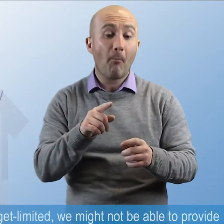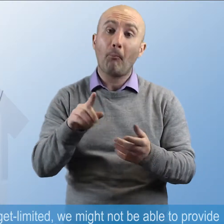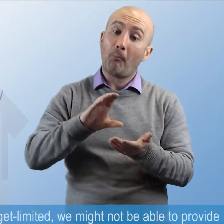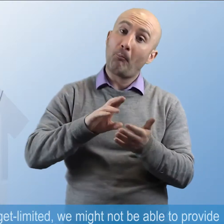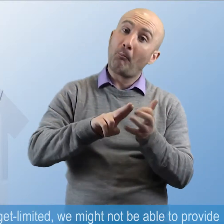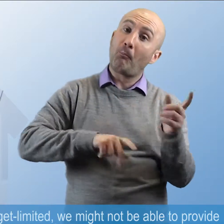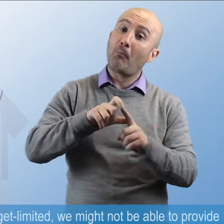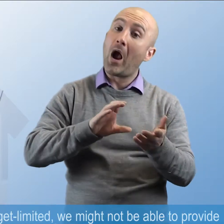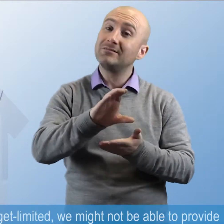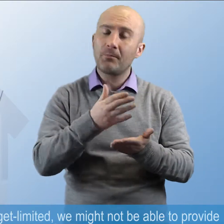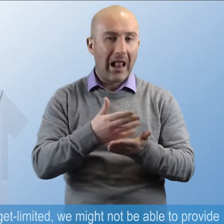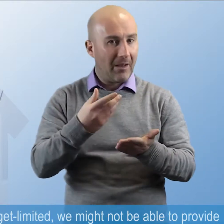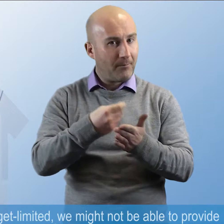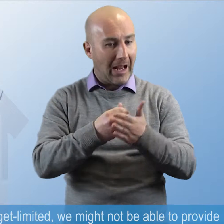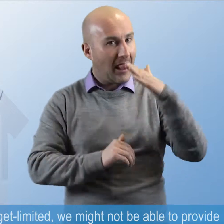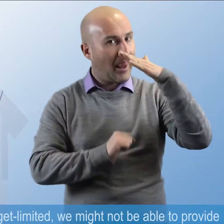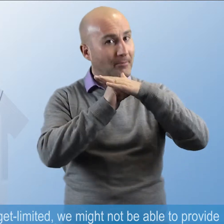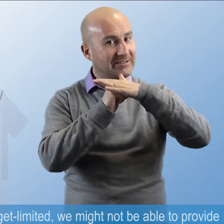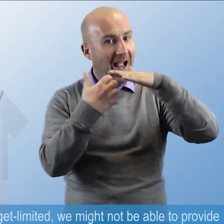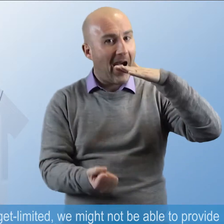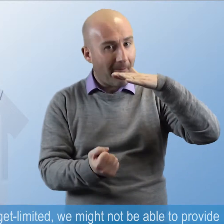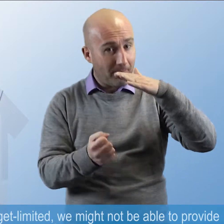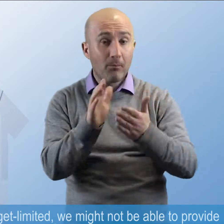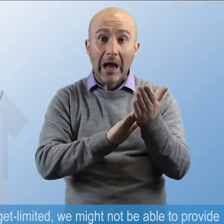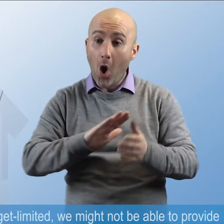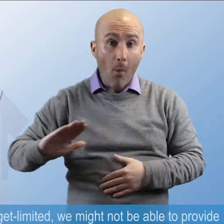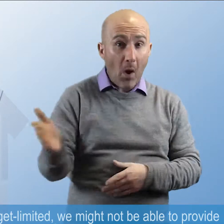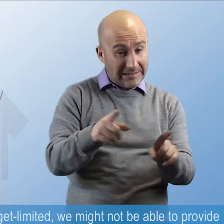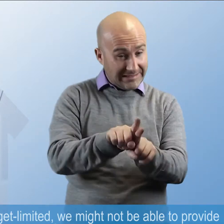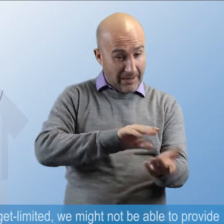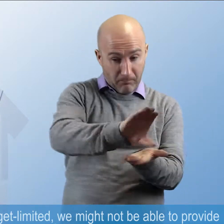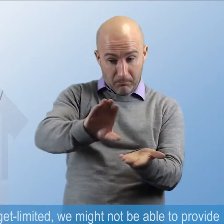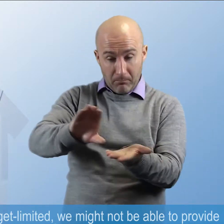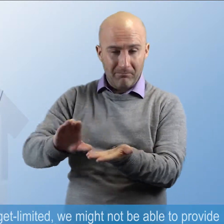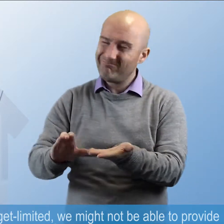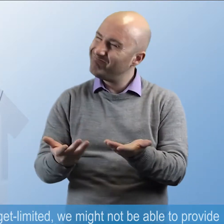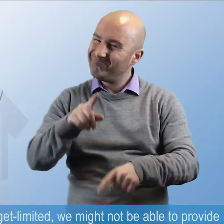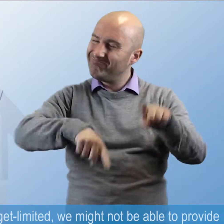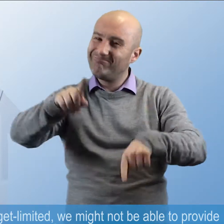Also, as the fund is budget limited, we might not be able to provide the same items for everyone.